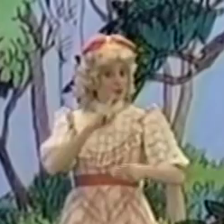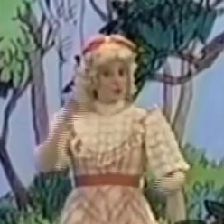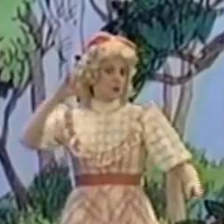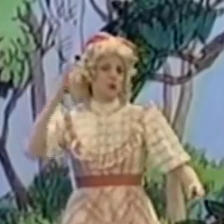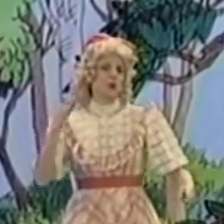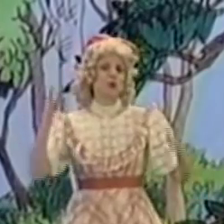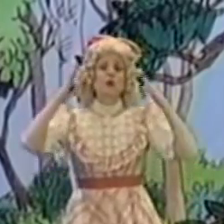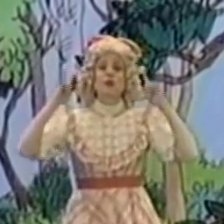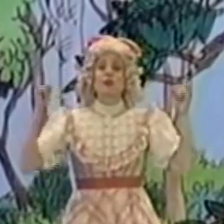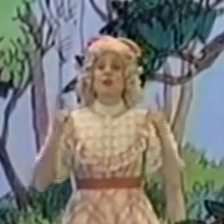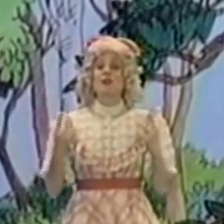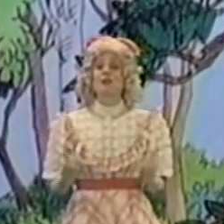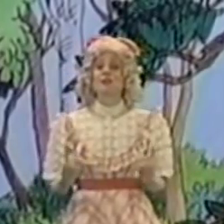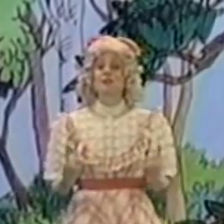My name is Goldilocks. Goldilocks.